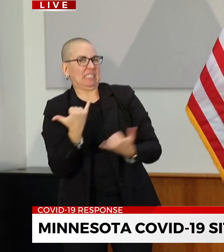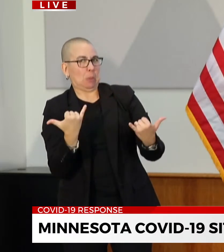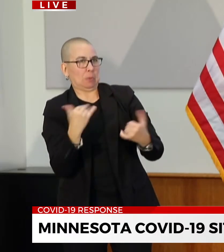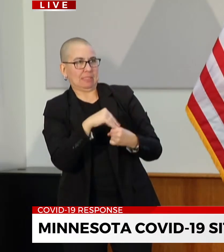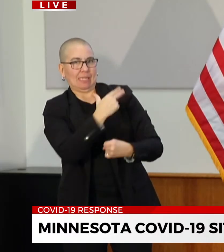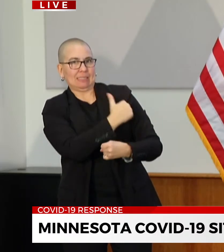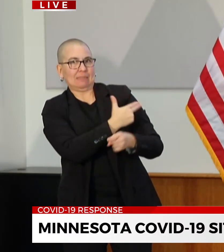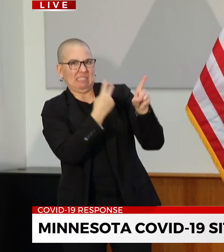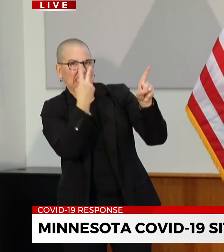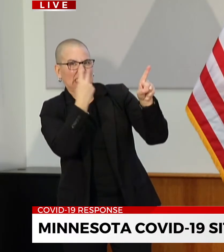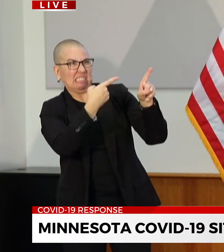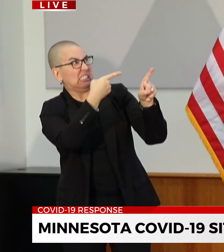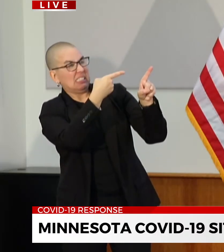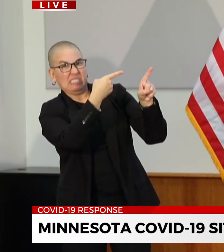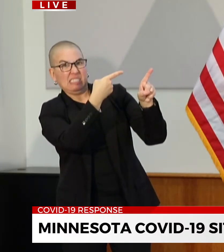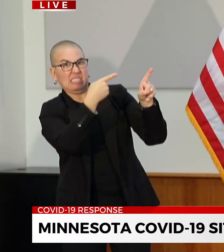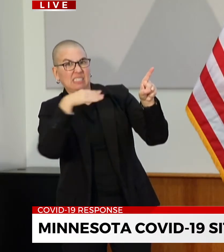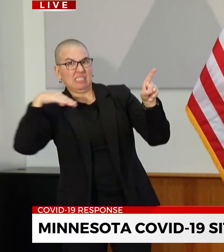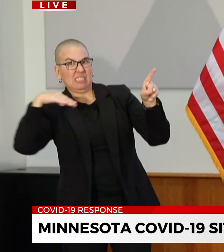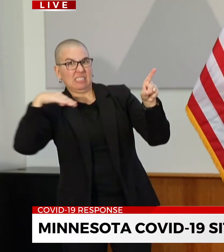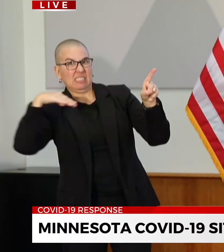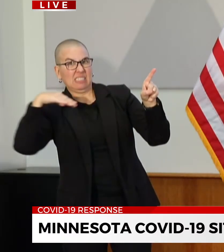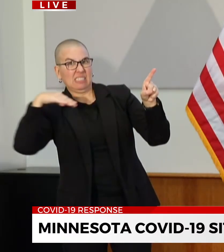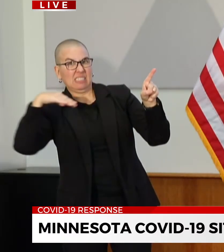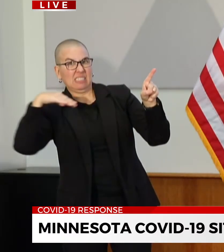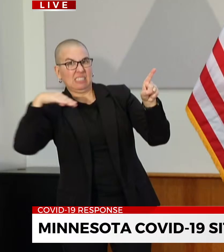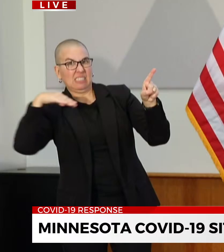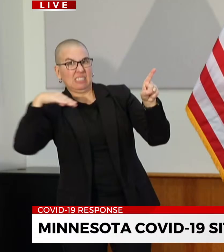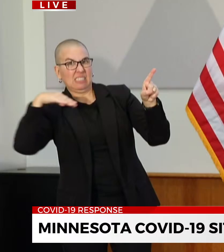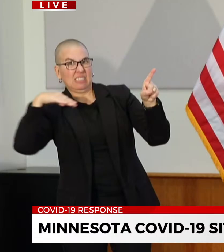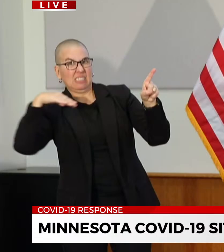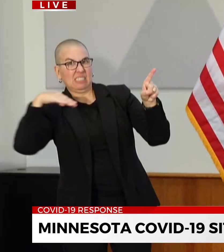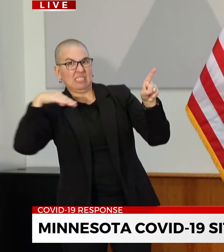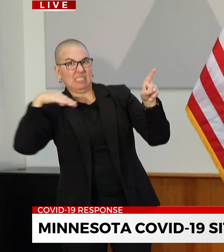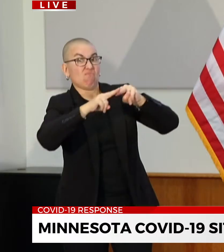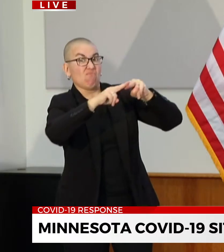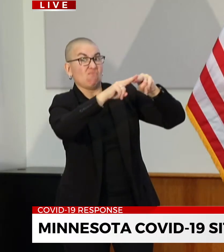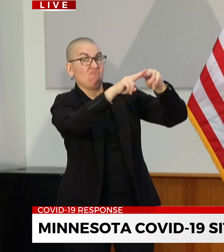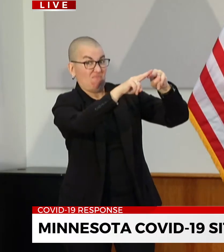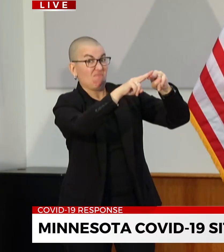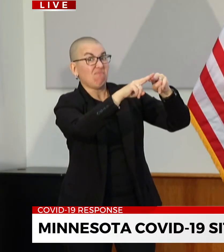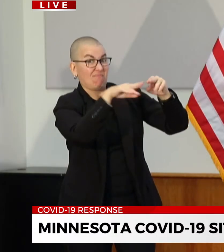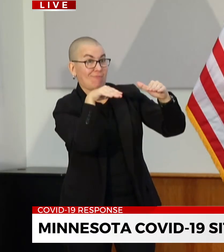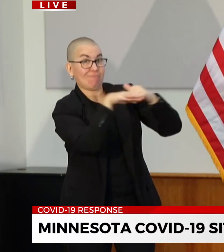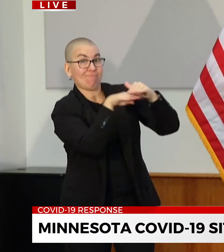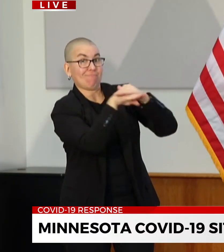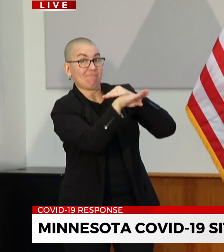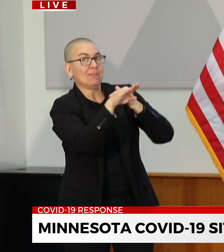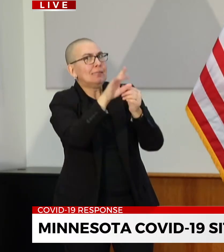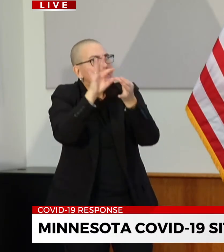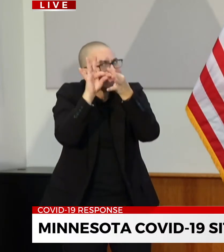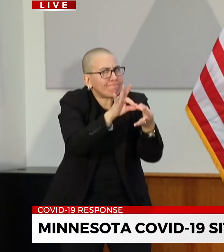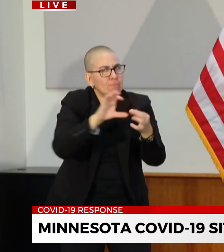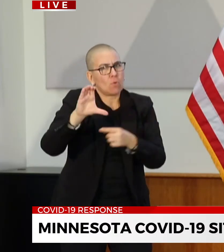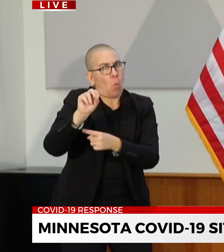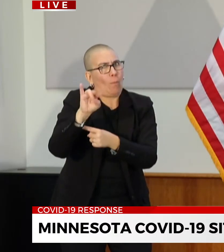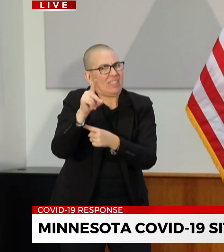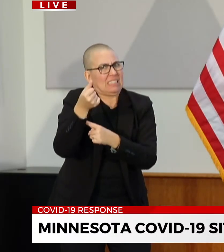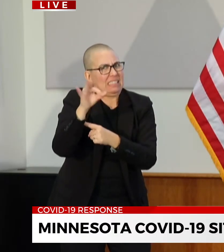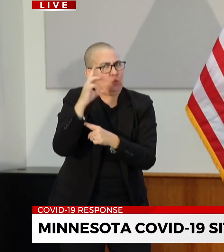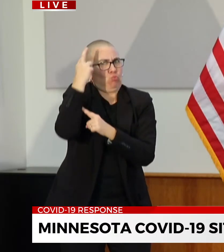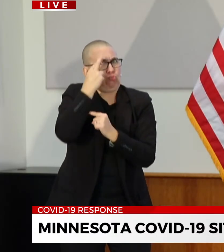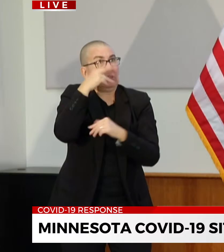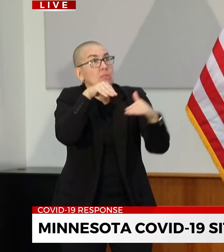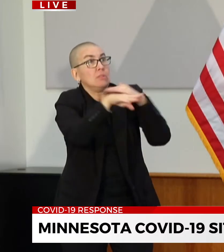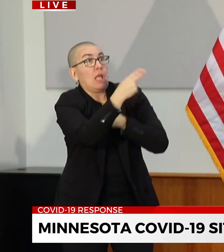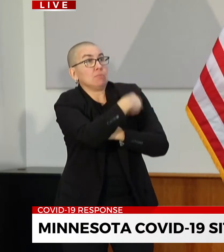hospitalization rate. This chart is tracking new hospital admissions specifically for COVID on a population